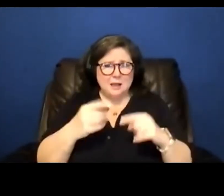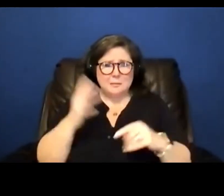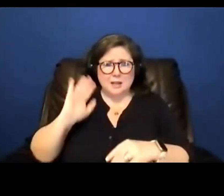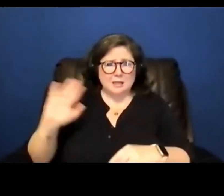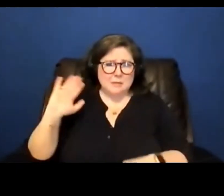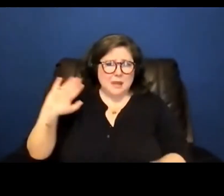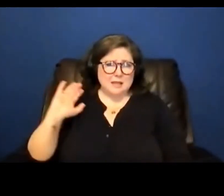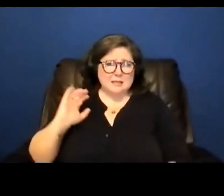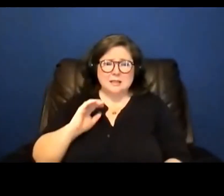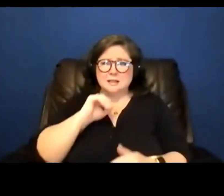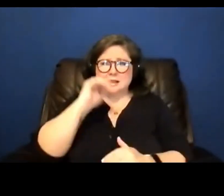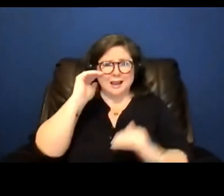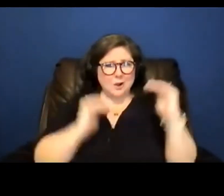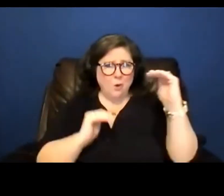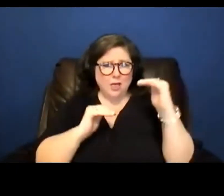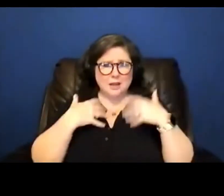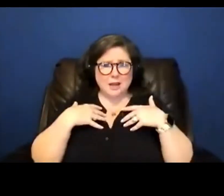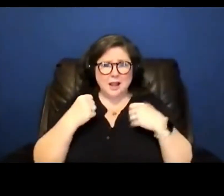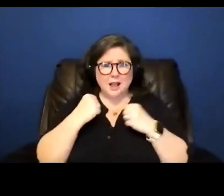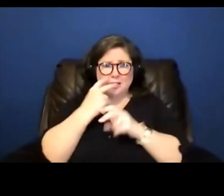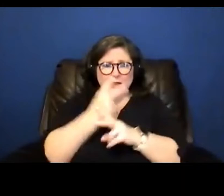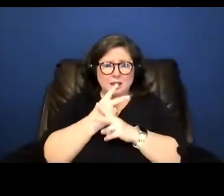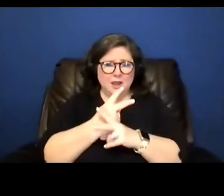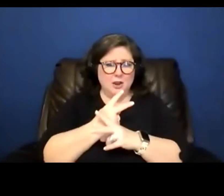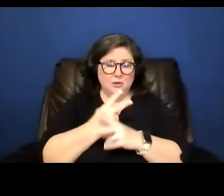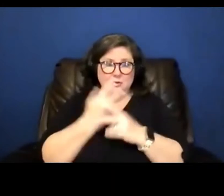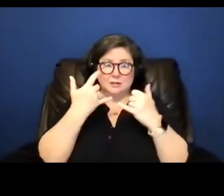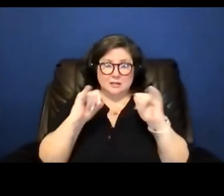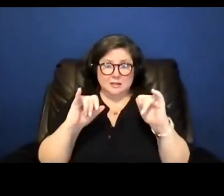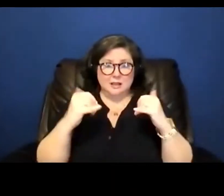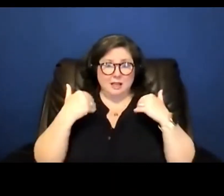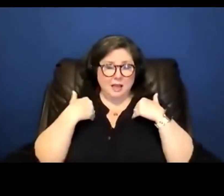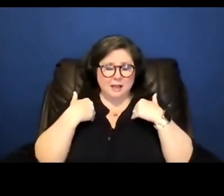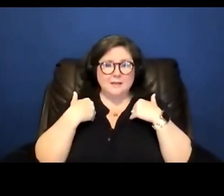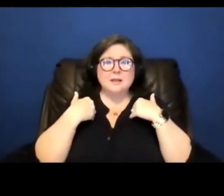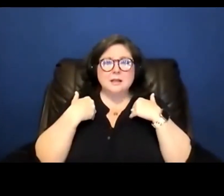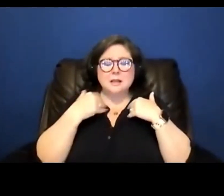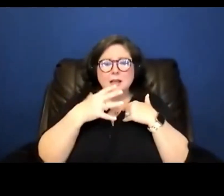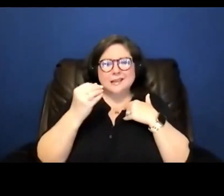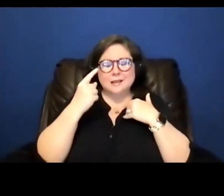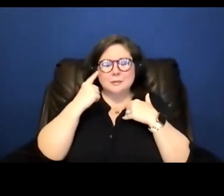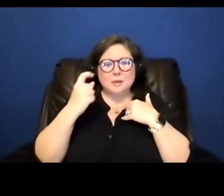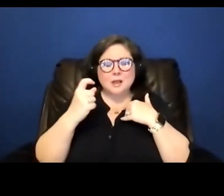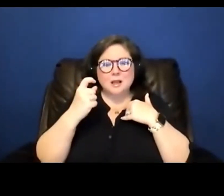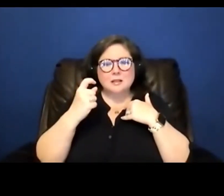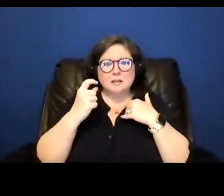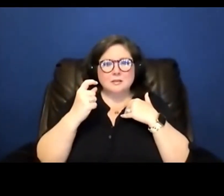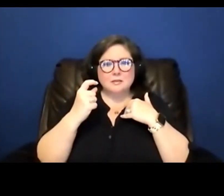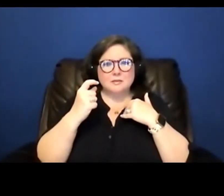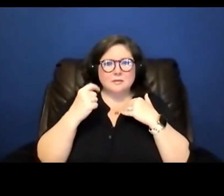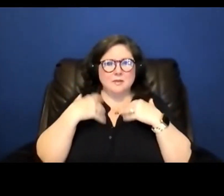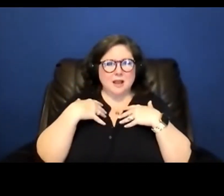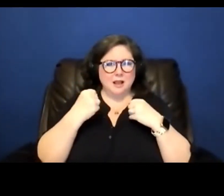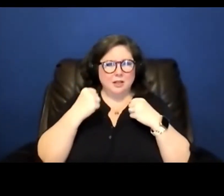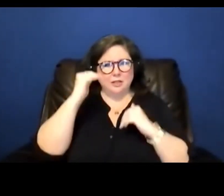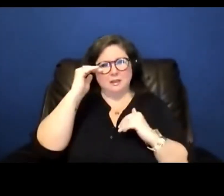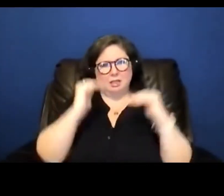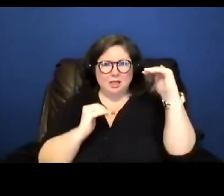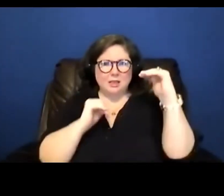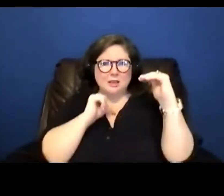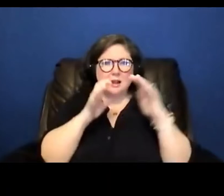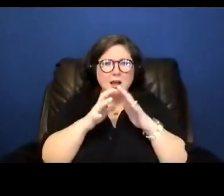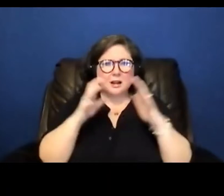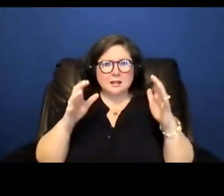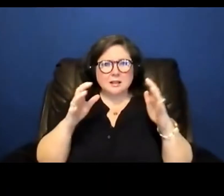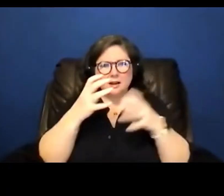because of inequality in the healthcare that we get presently, and because of great health disparities, and there is not a lot of trust